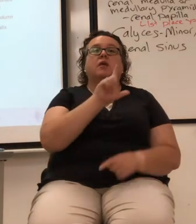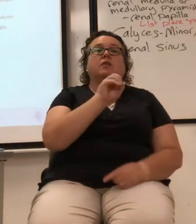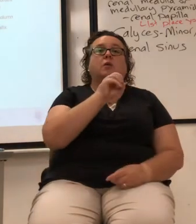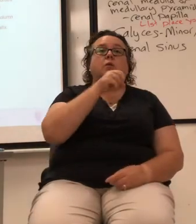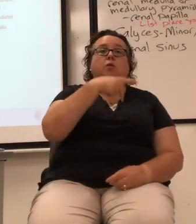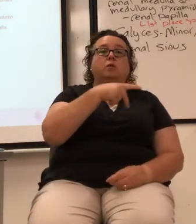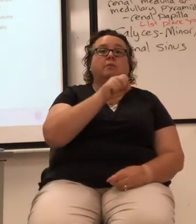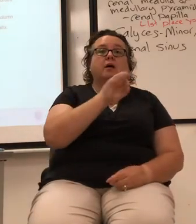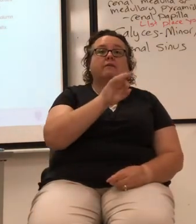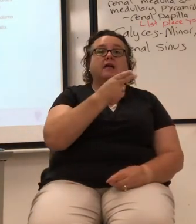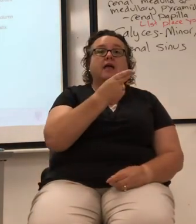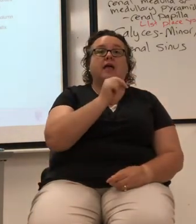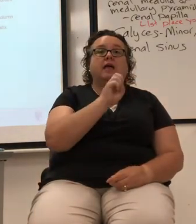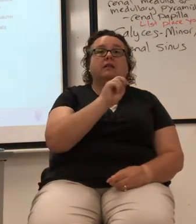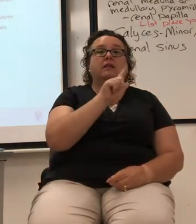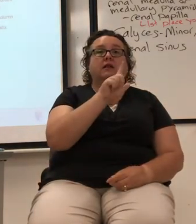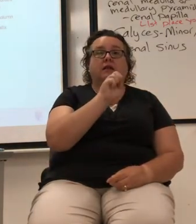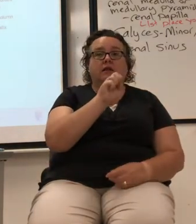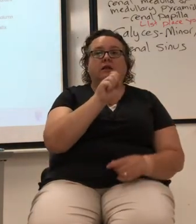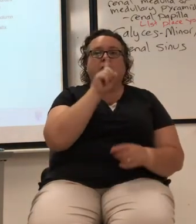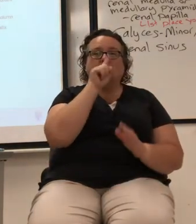medulla.